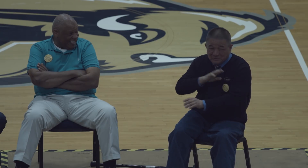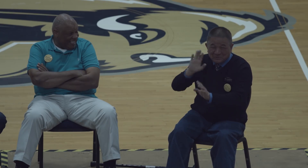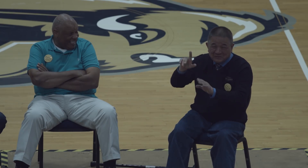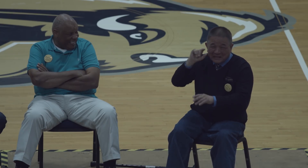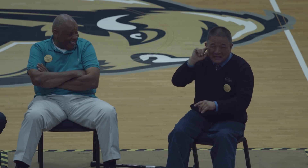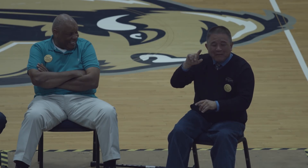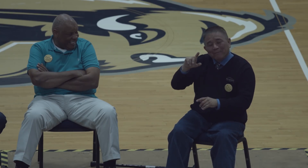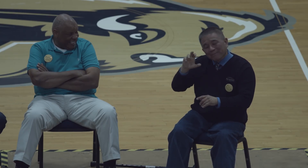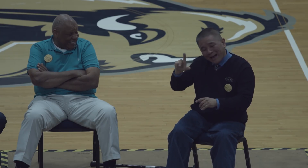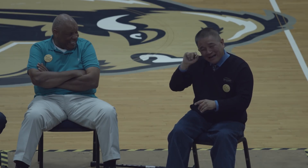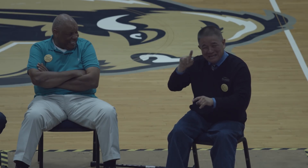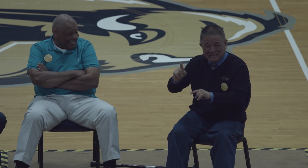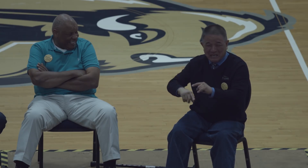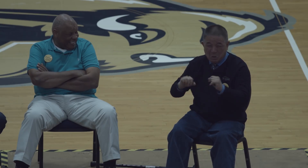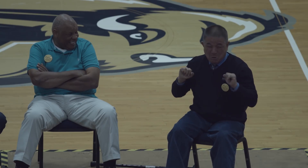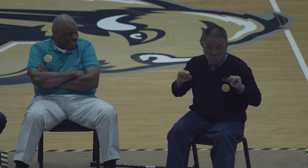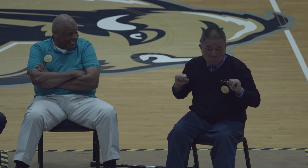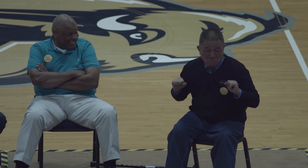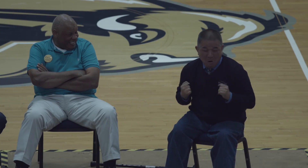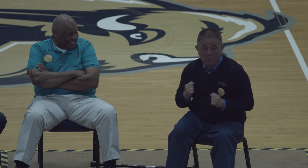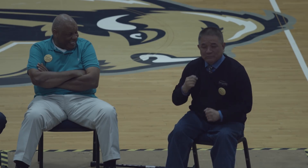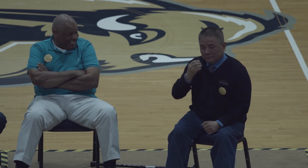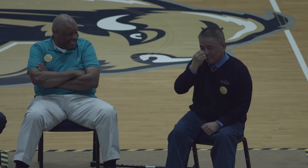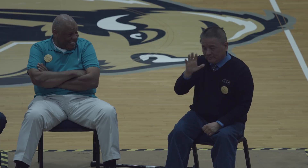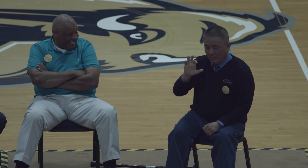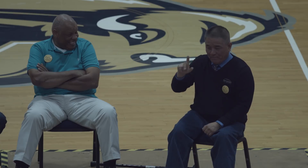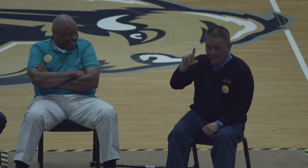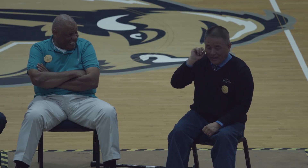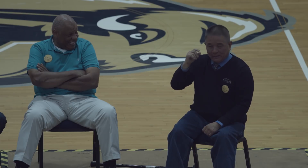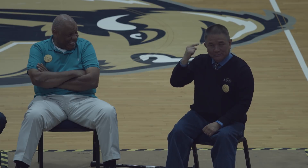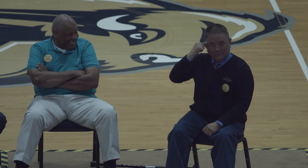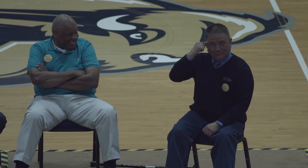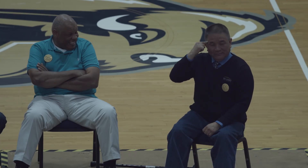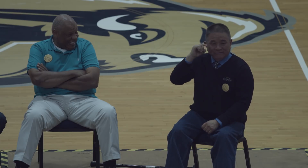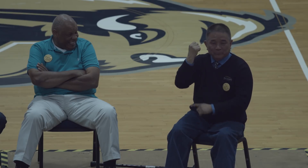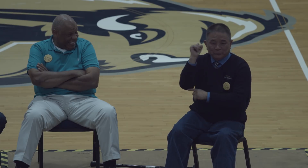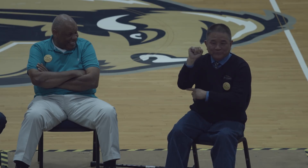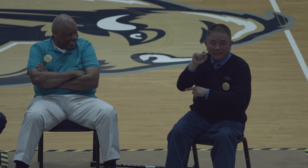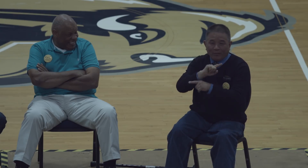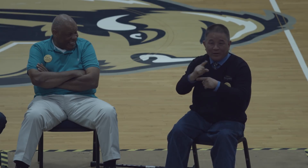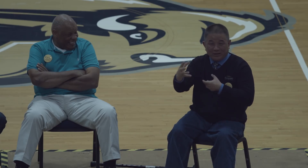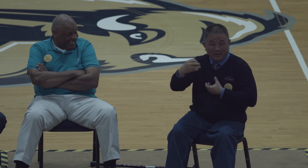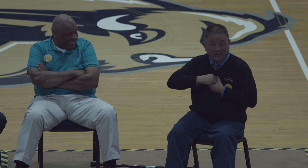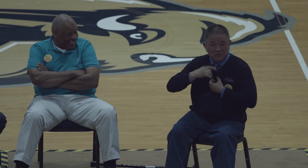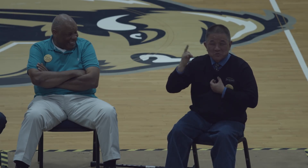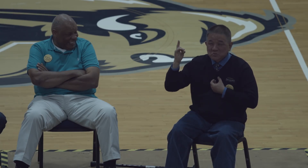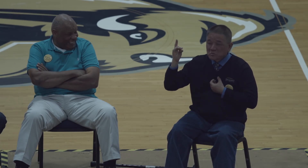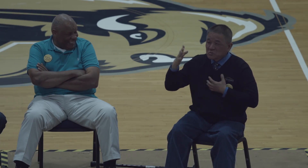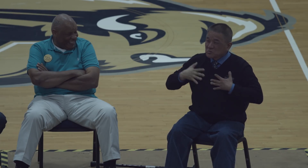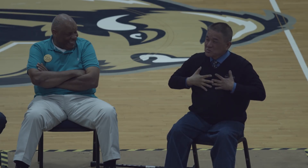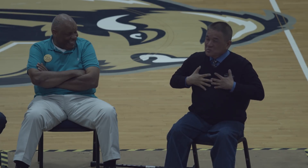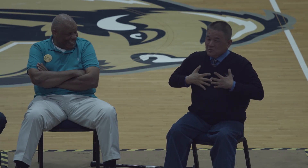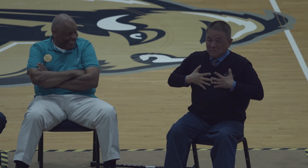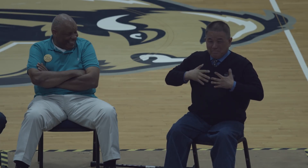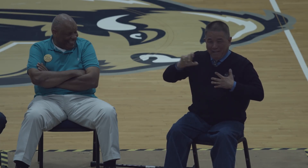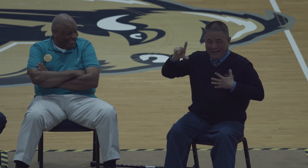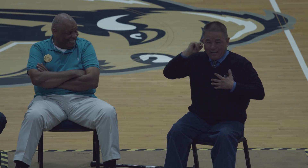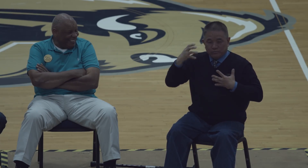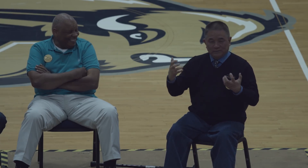thought, you just gotten out of the hospital, you had no business doing that, it's cold and winter there. But the protest had lit a